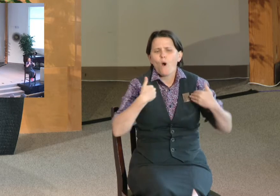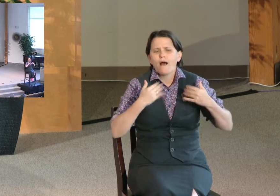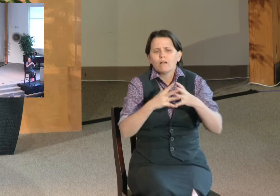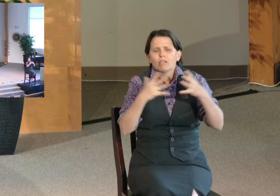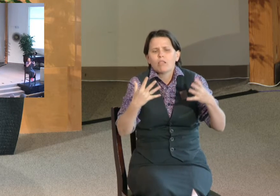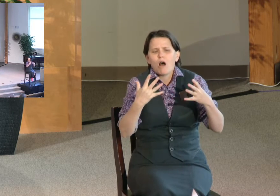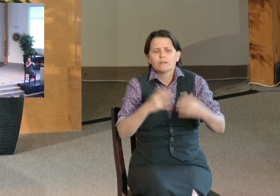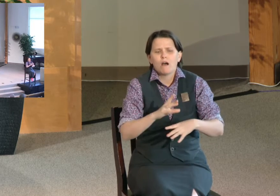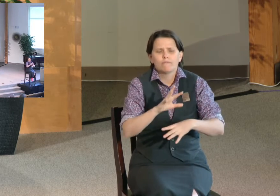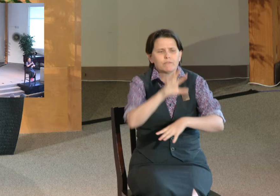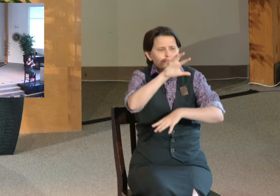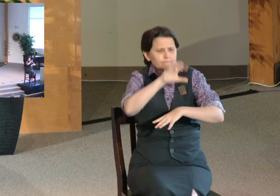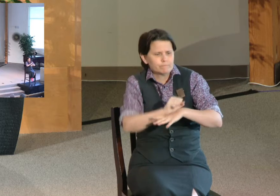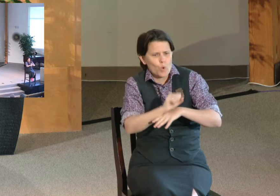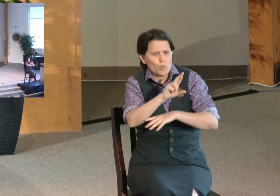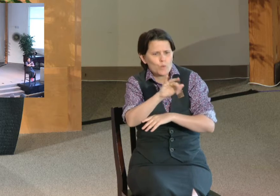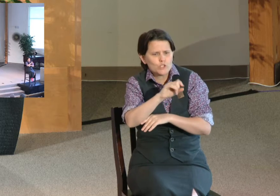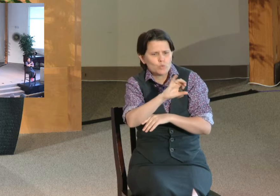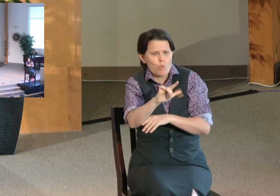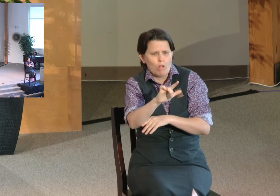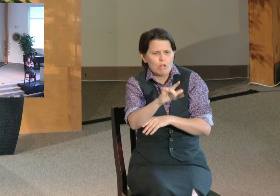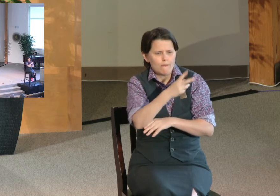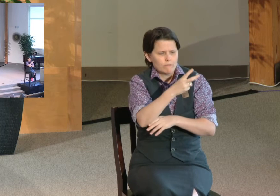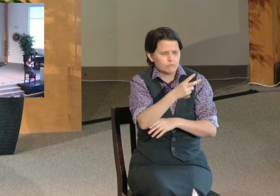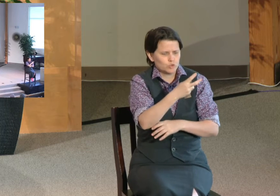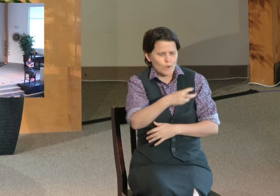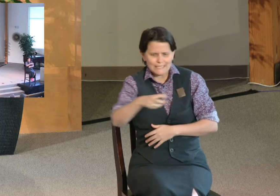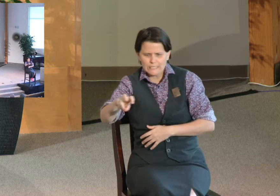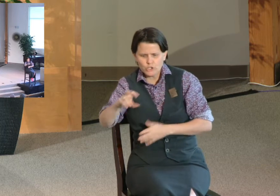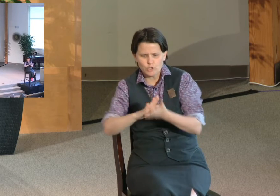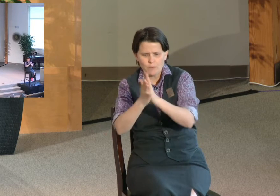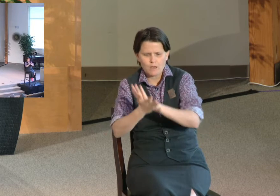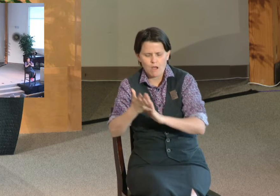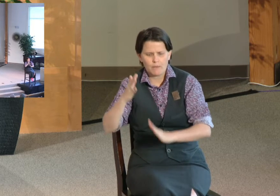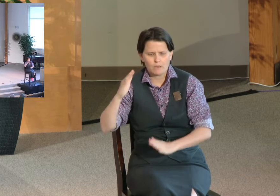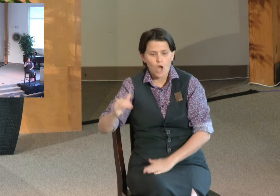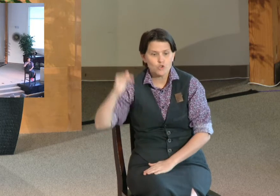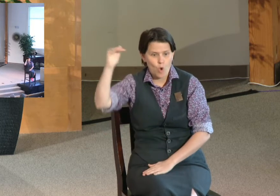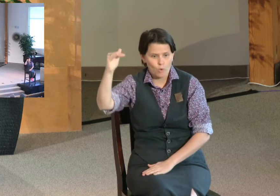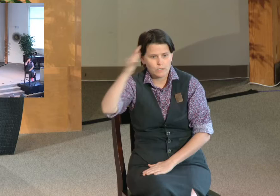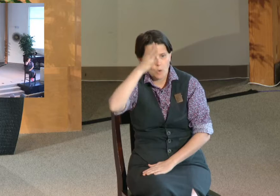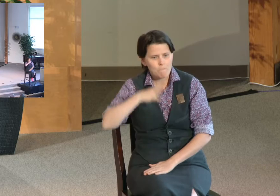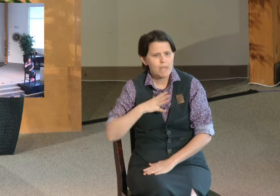adulthood, men in Western culture often remain boys.